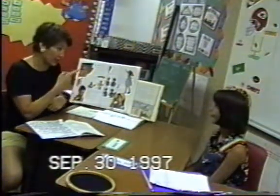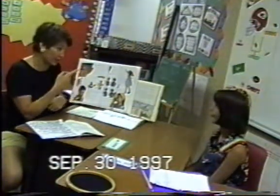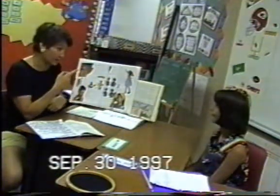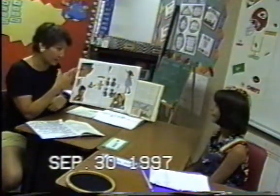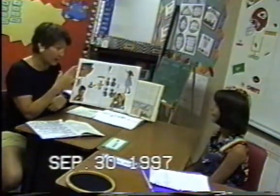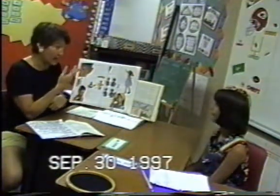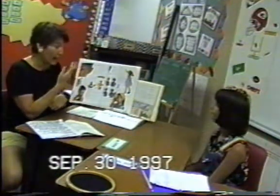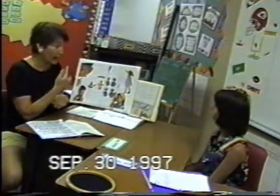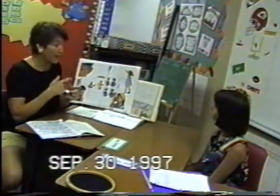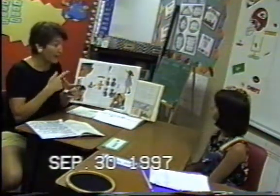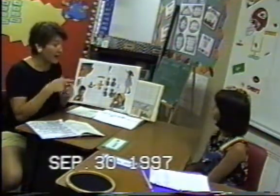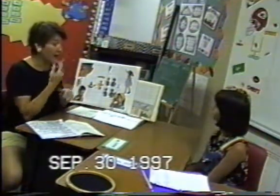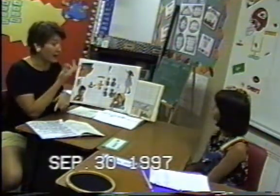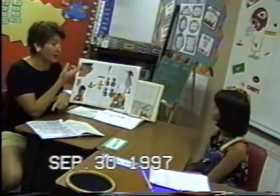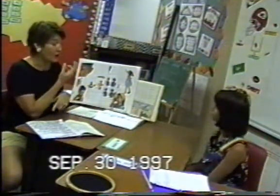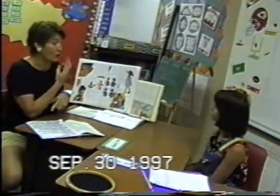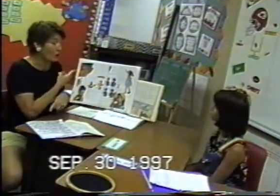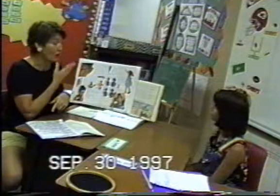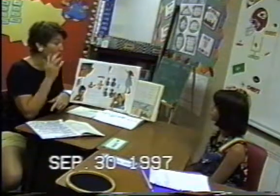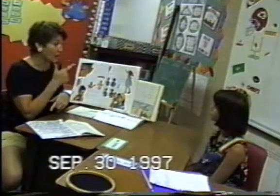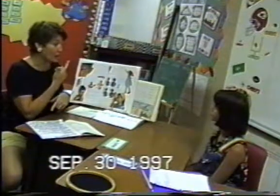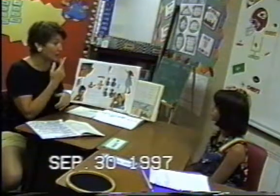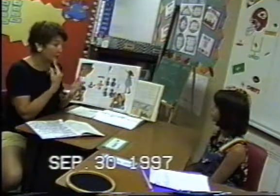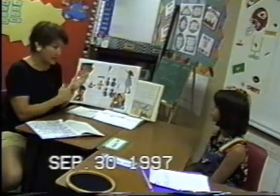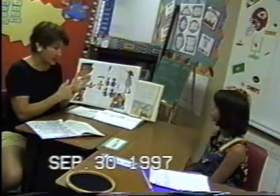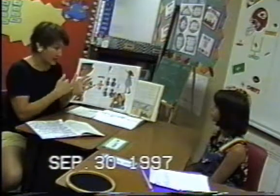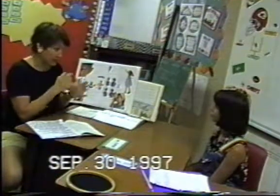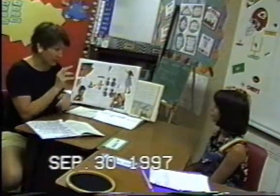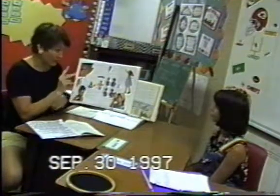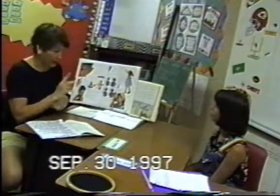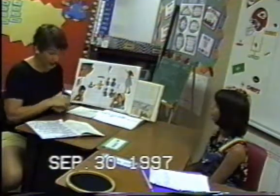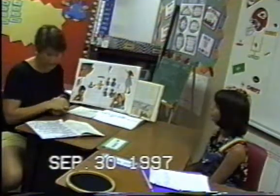today. And then we'll discuss it, okay?